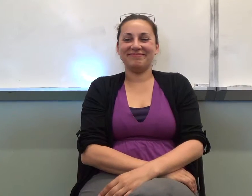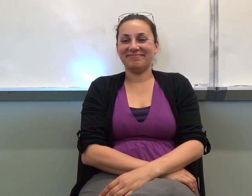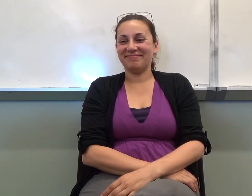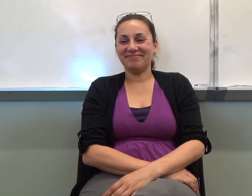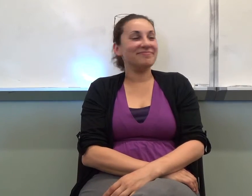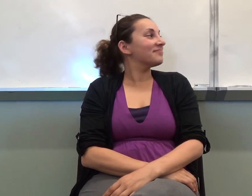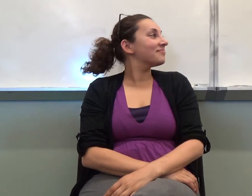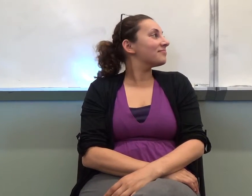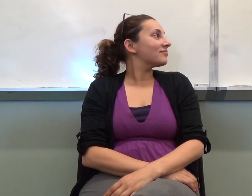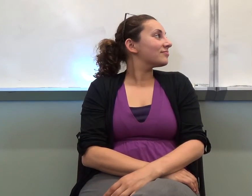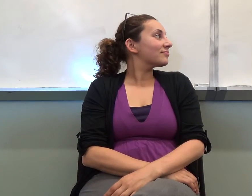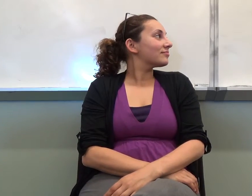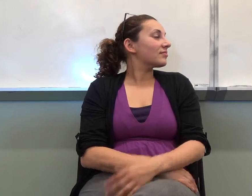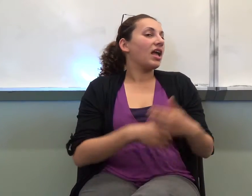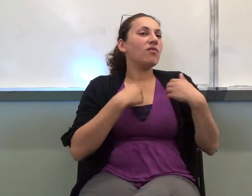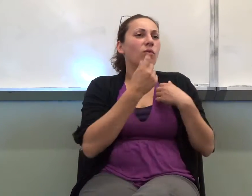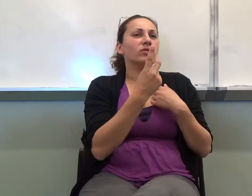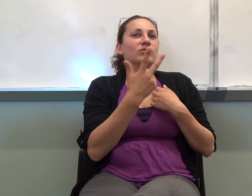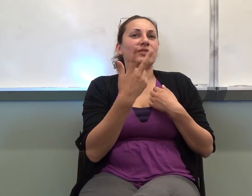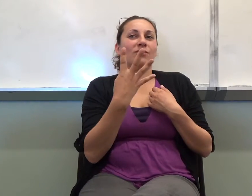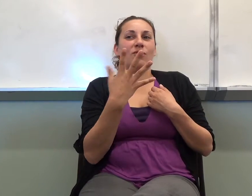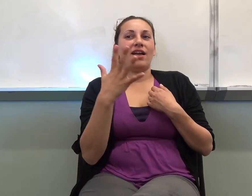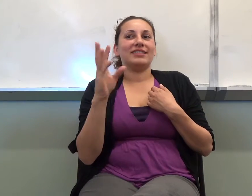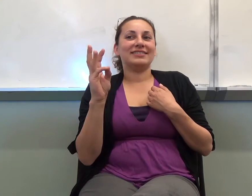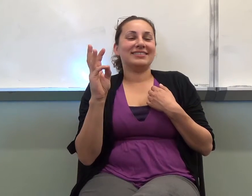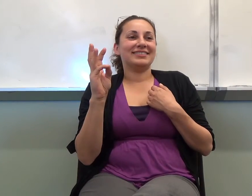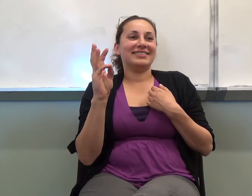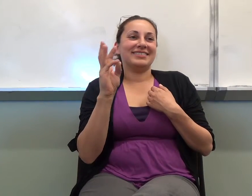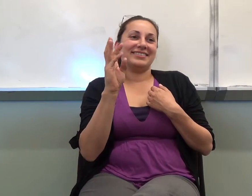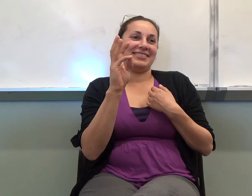And they have 1, 2, 3, 4, 5, 6 here.